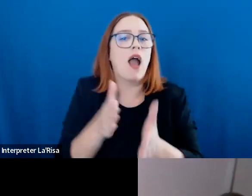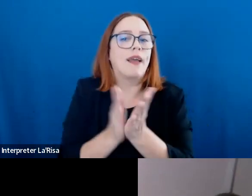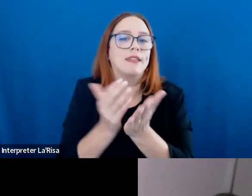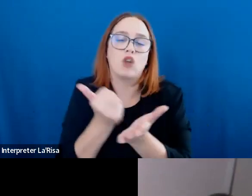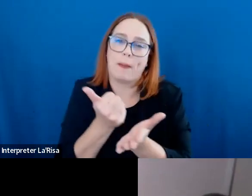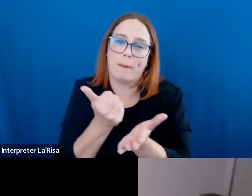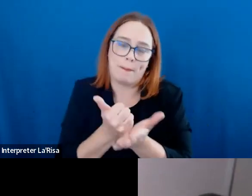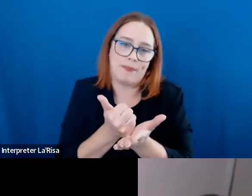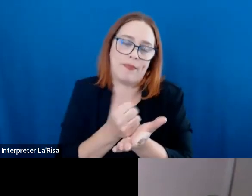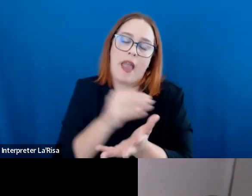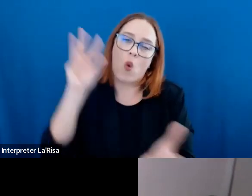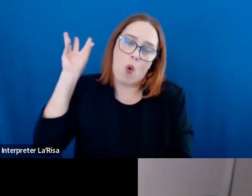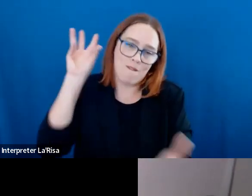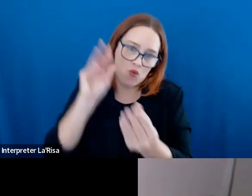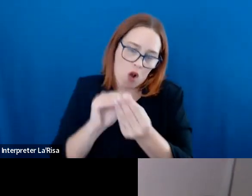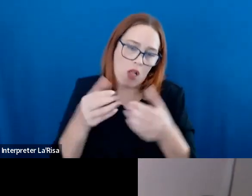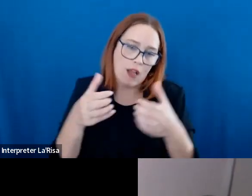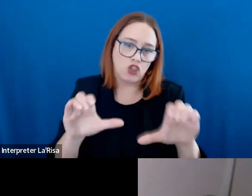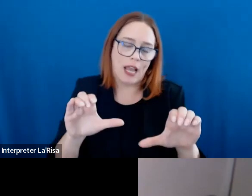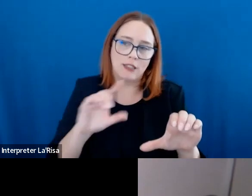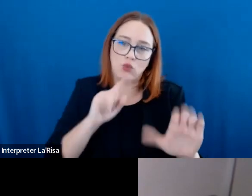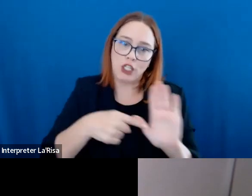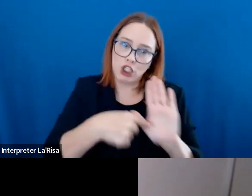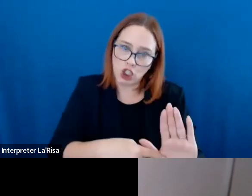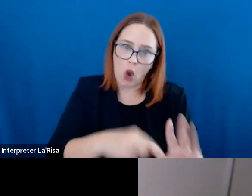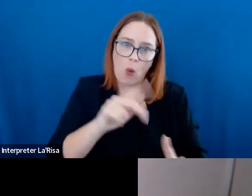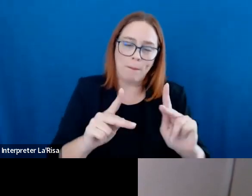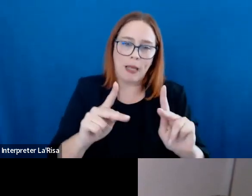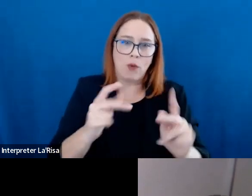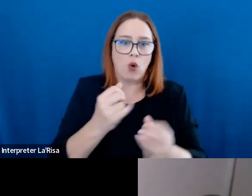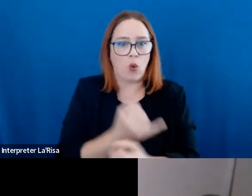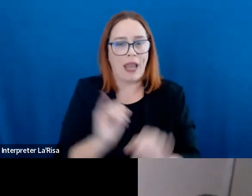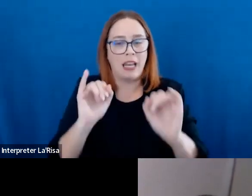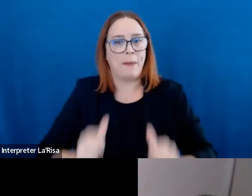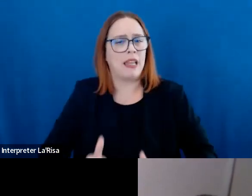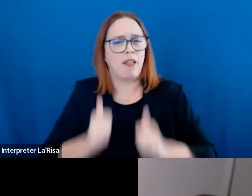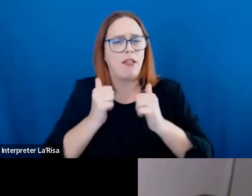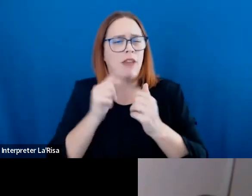really show people what independent living is all about, because I was stubborn.